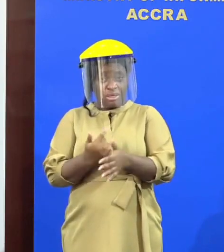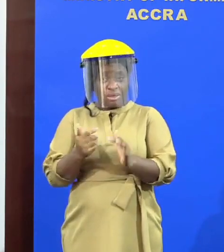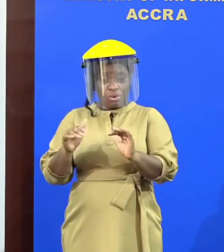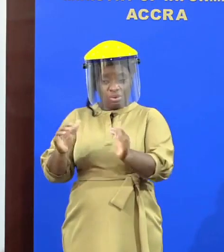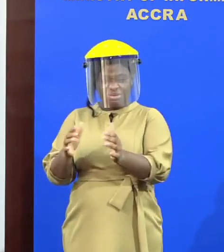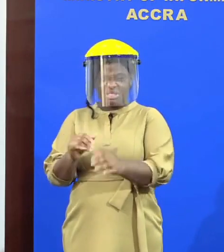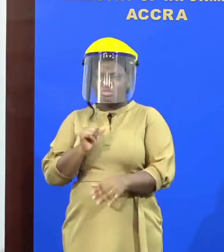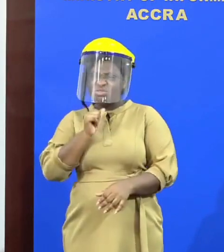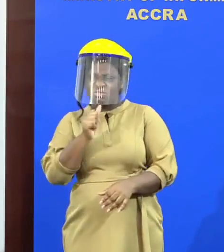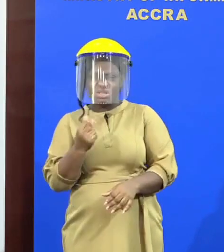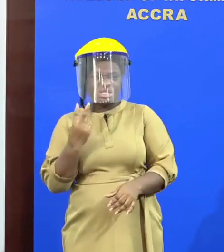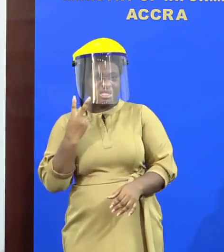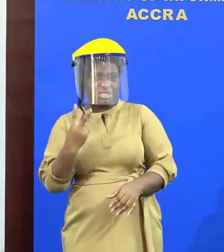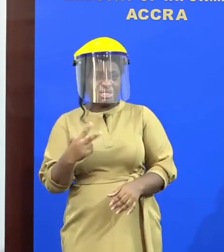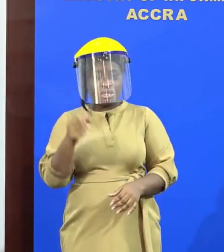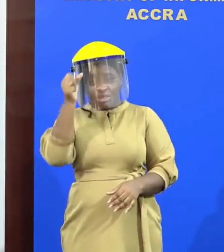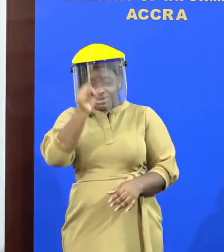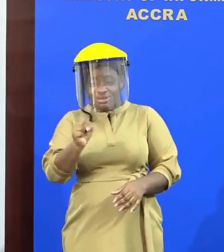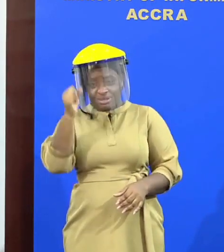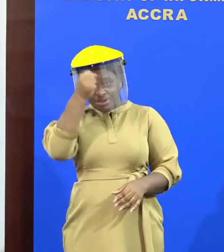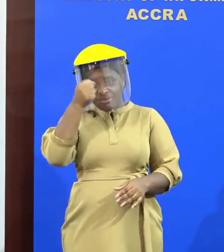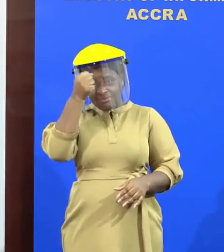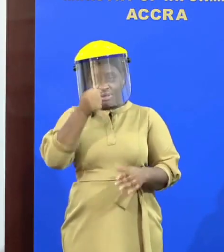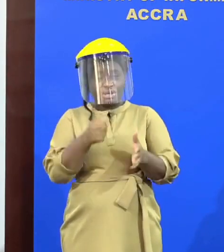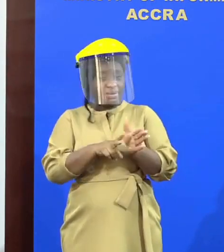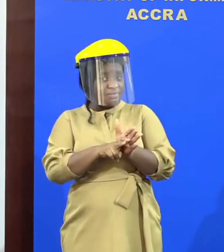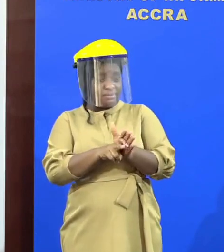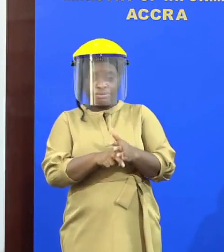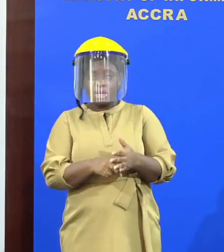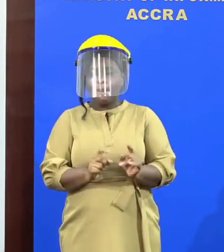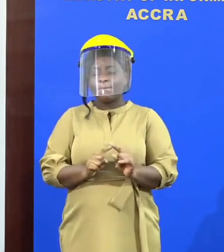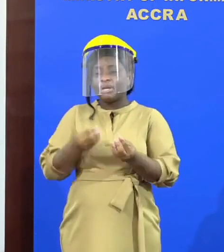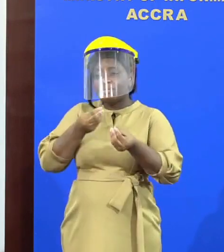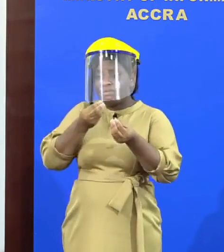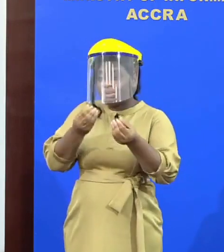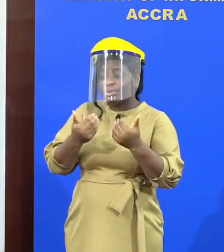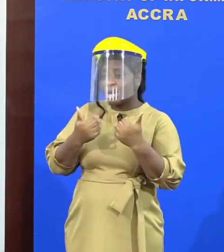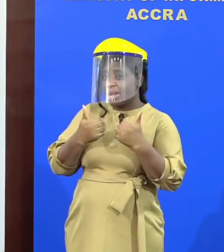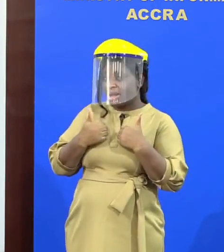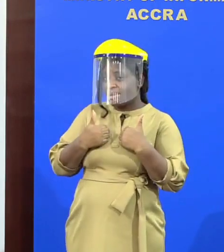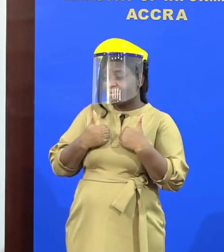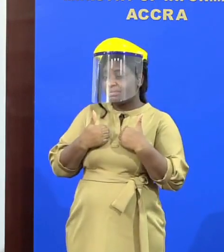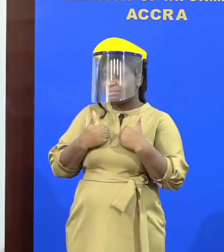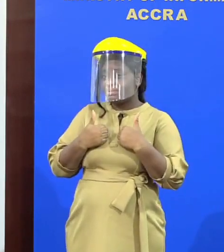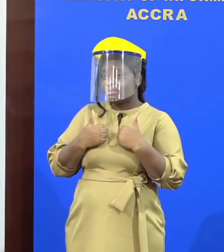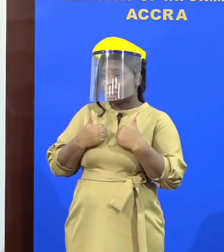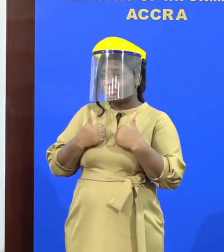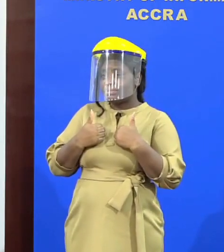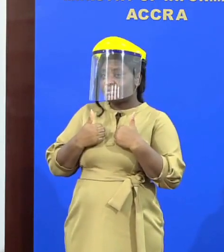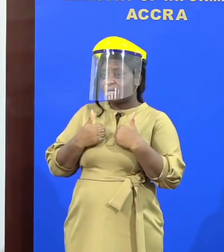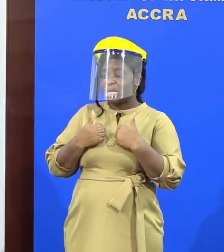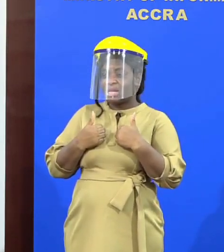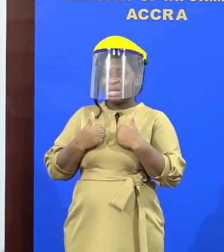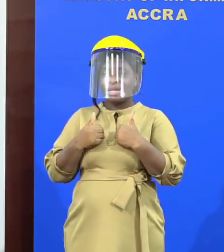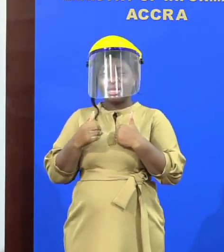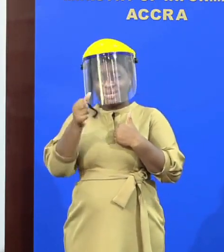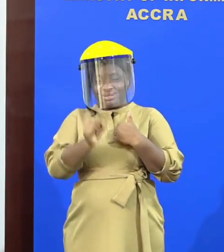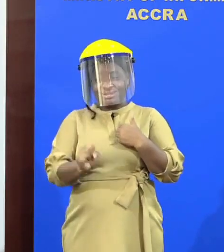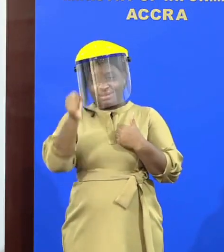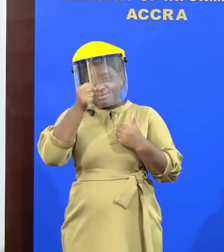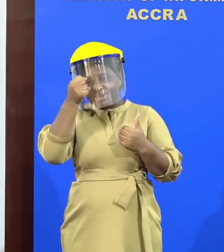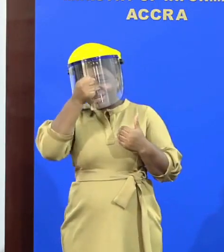African variant. Likewise, you said, the information we have is that South Africa is reporting that it doesn't do well, the